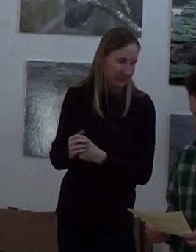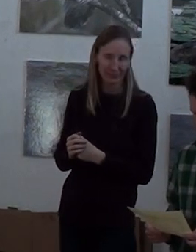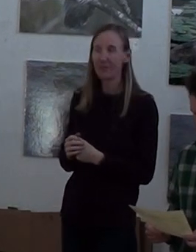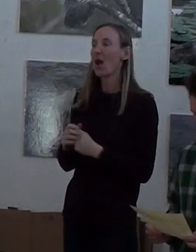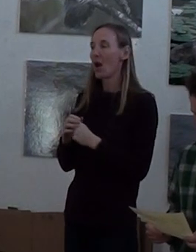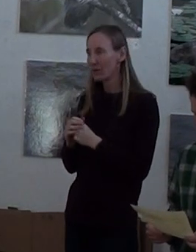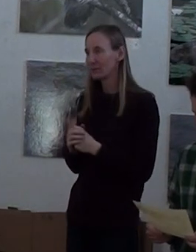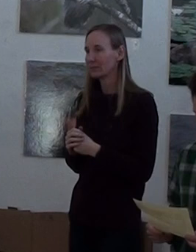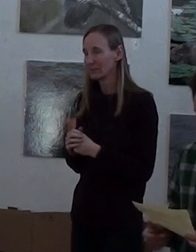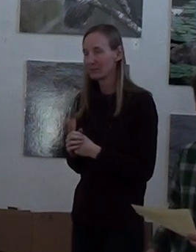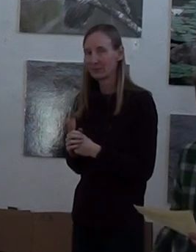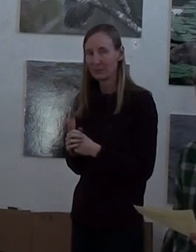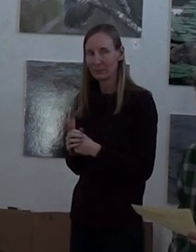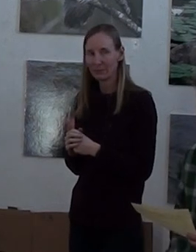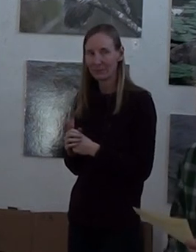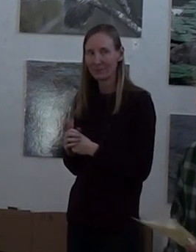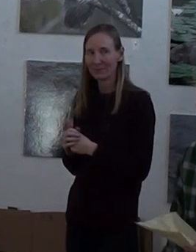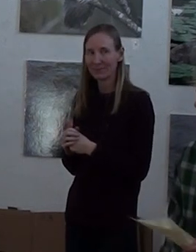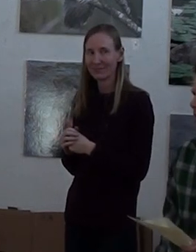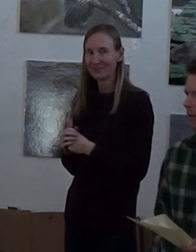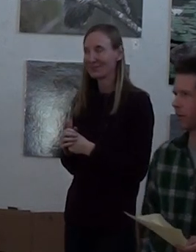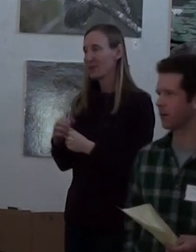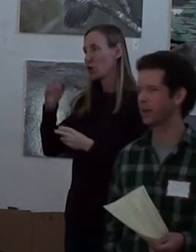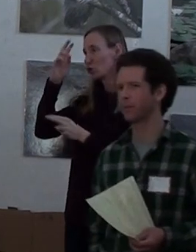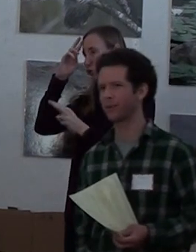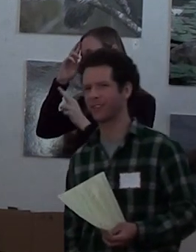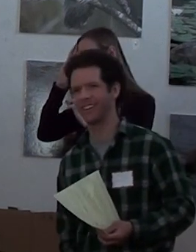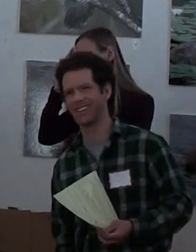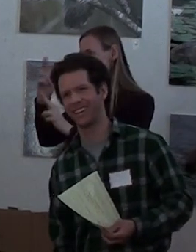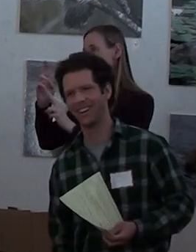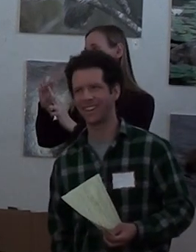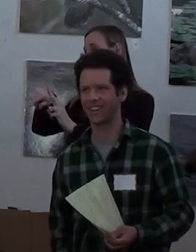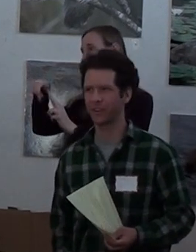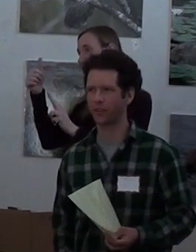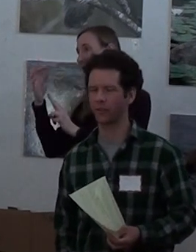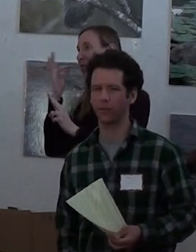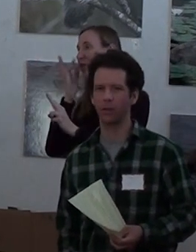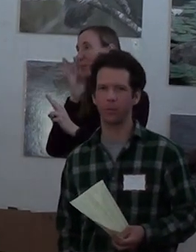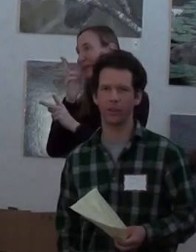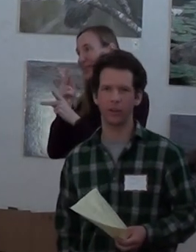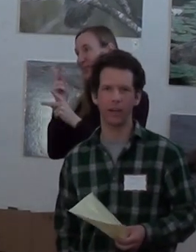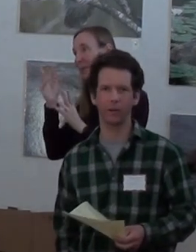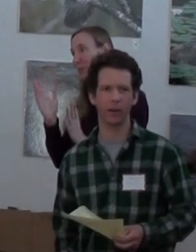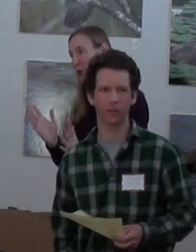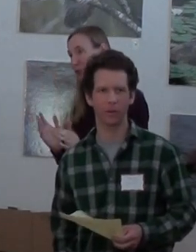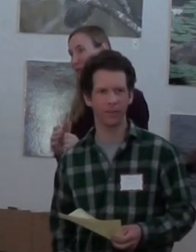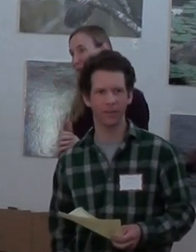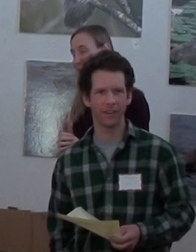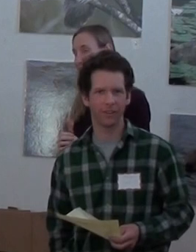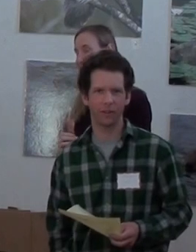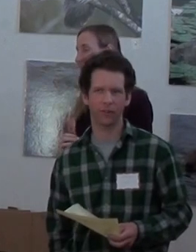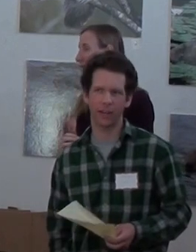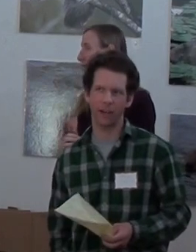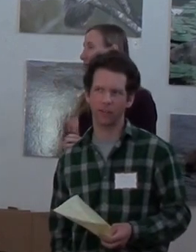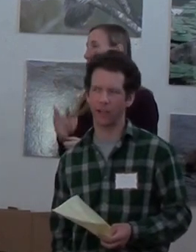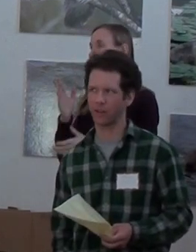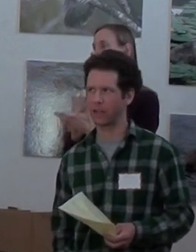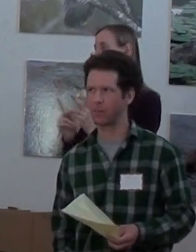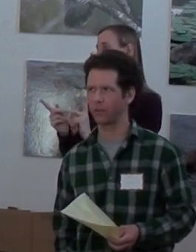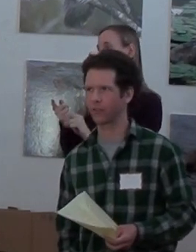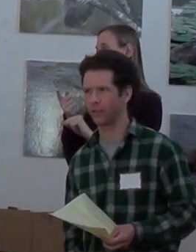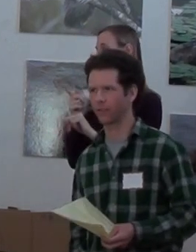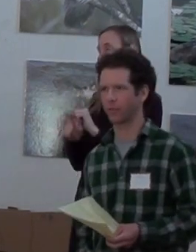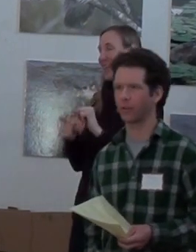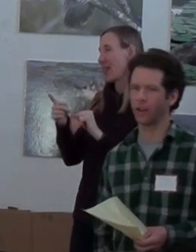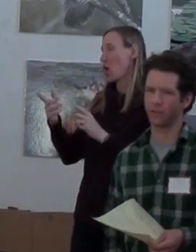Oh, here's one, right? Respectful of other beekeepers. Saying this because there's some people that you can't reason with, so you just kind of have to kind of